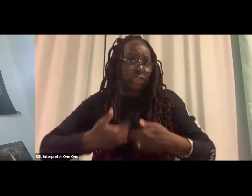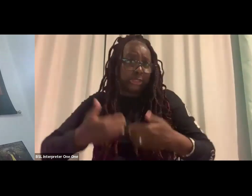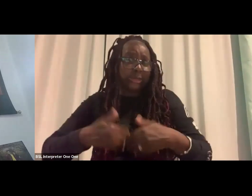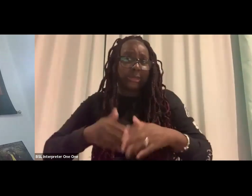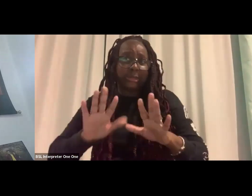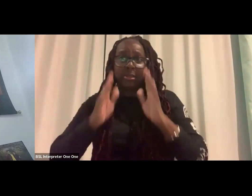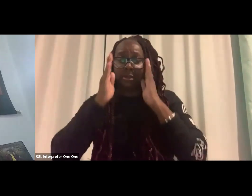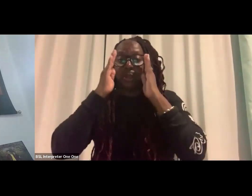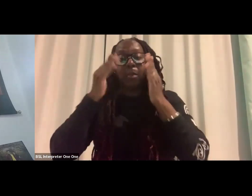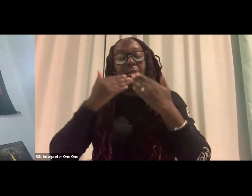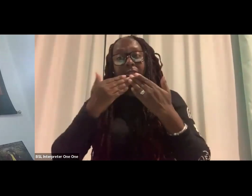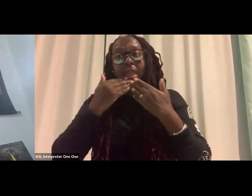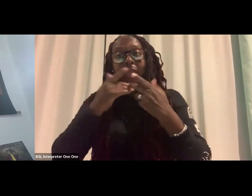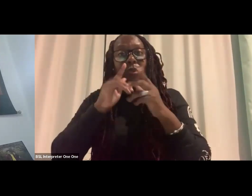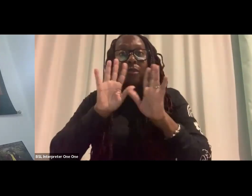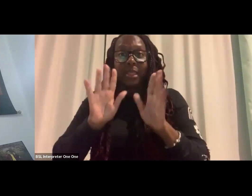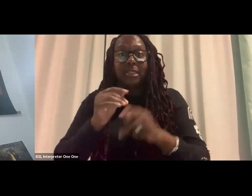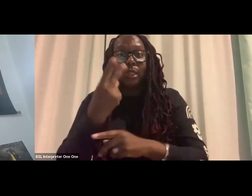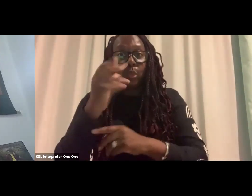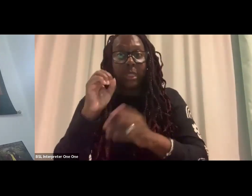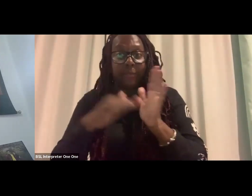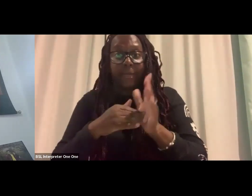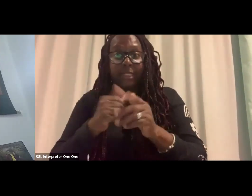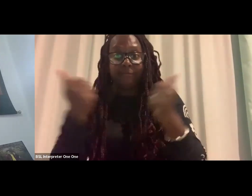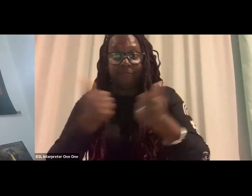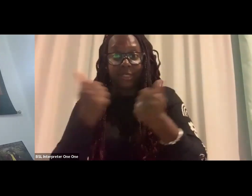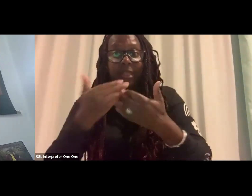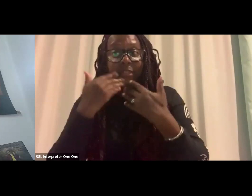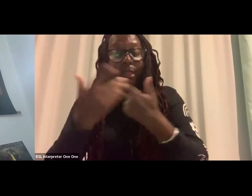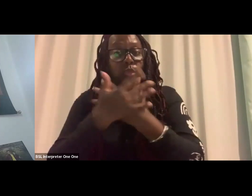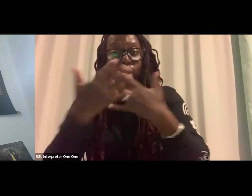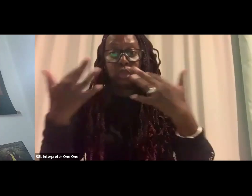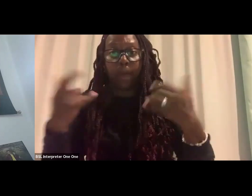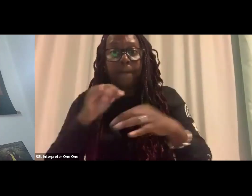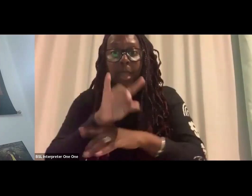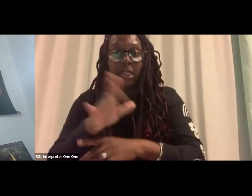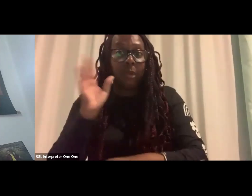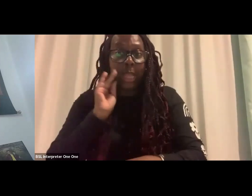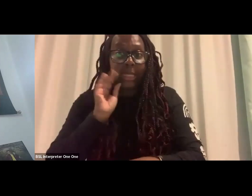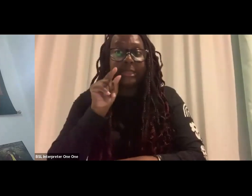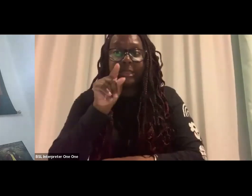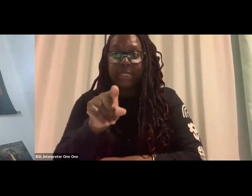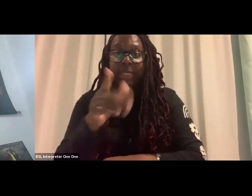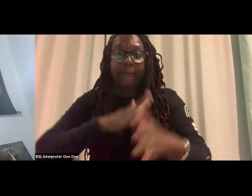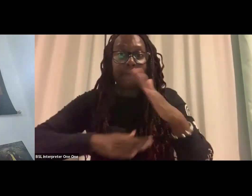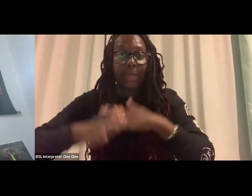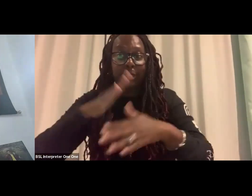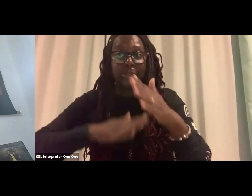So I think that's my probably 20 minutes gone. Thank you so much for listening very